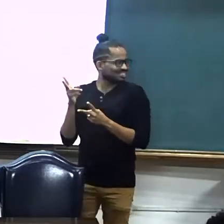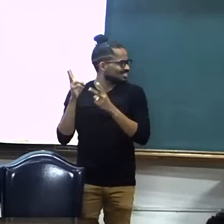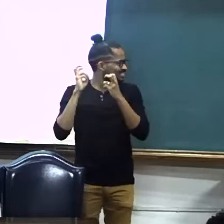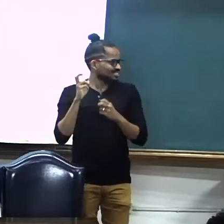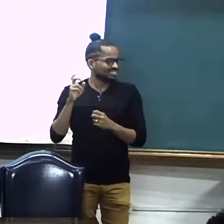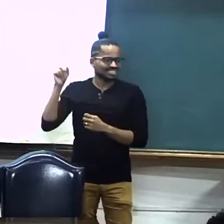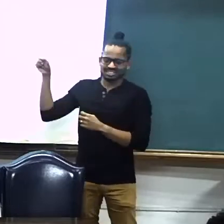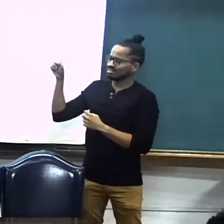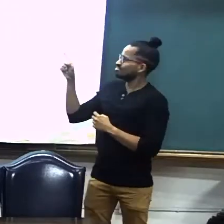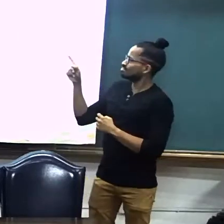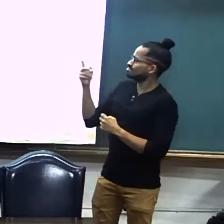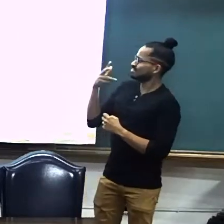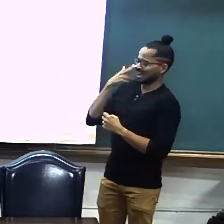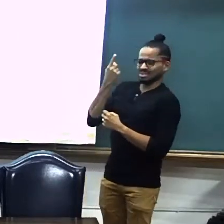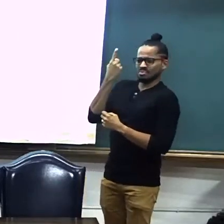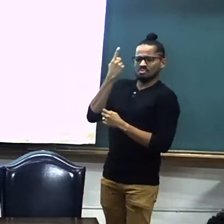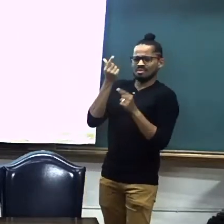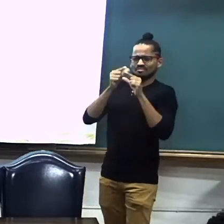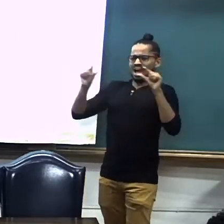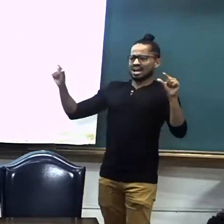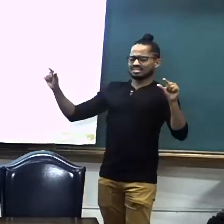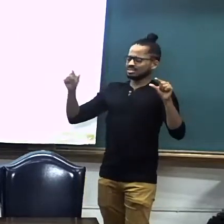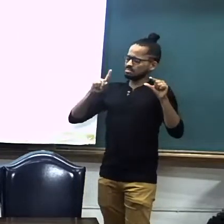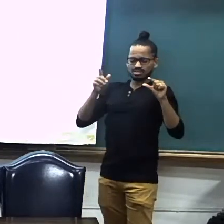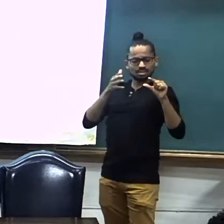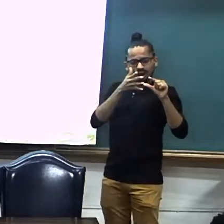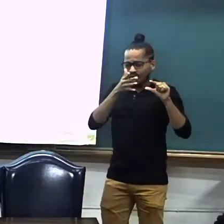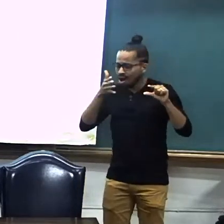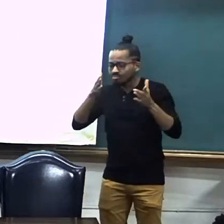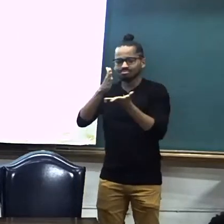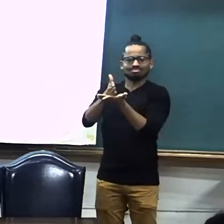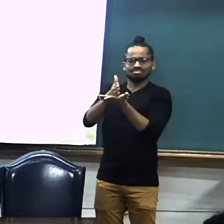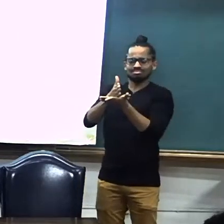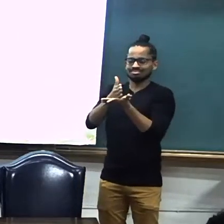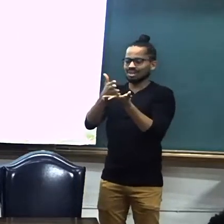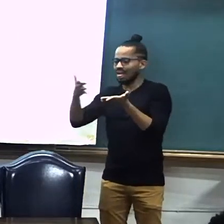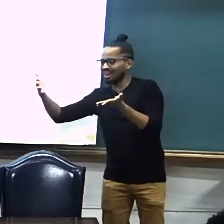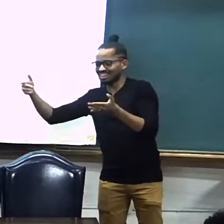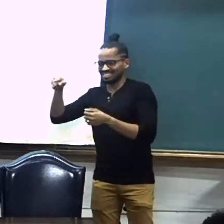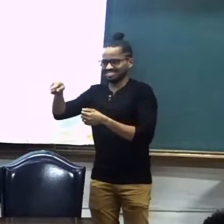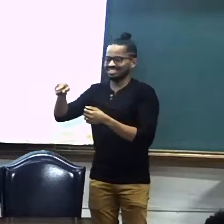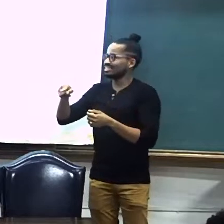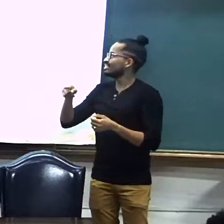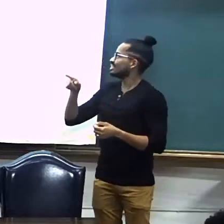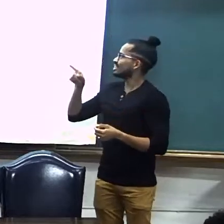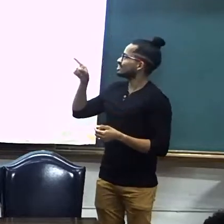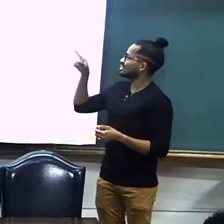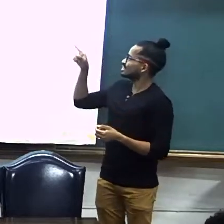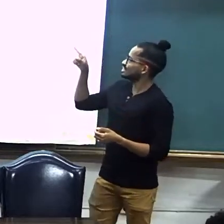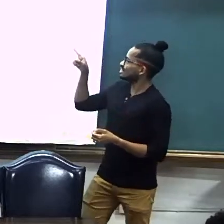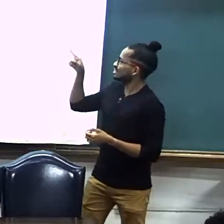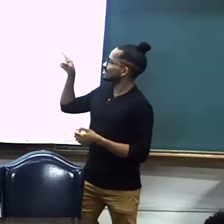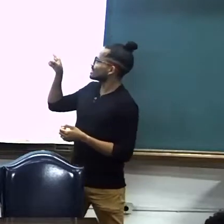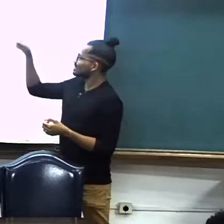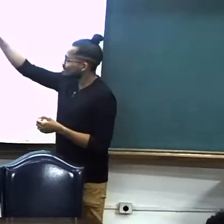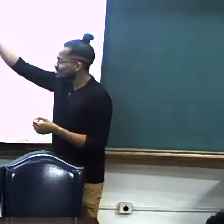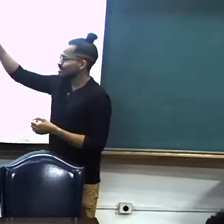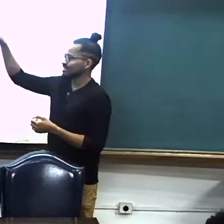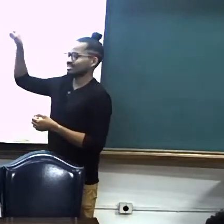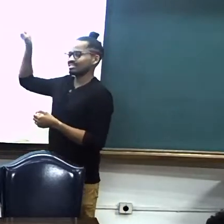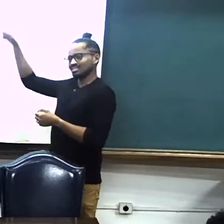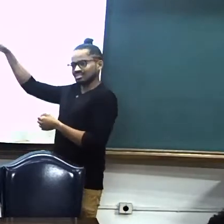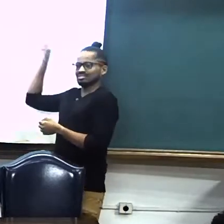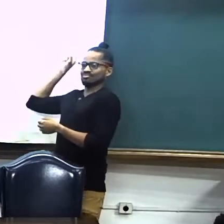one sentence, but they made it into at least 2 utterances. Pam said, bat that